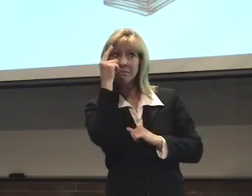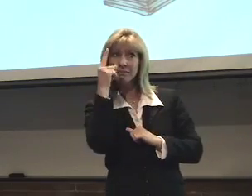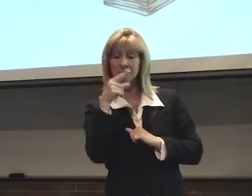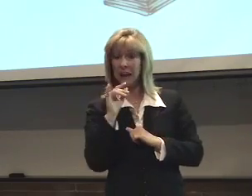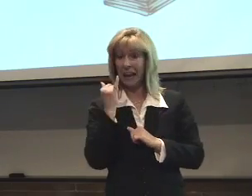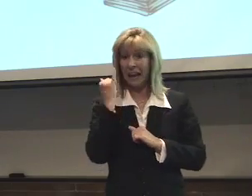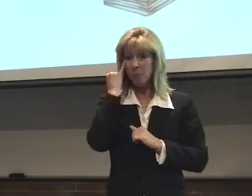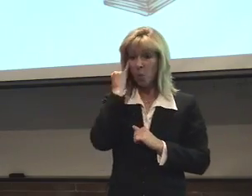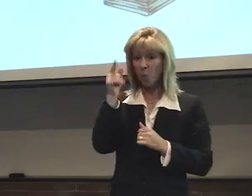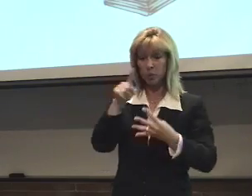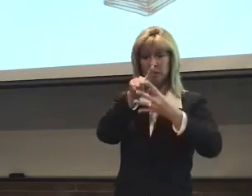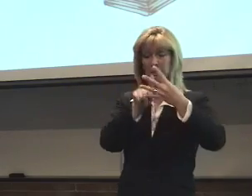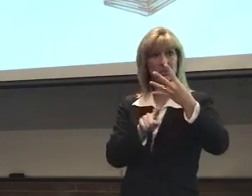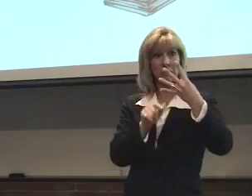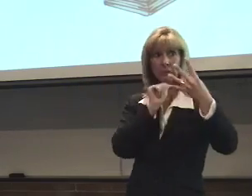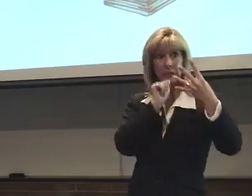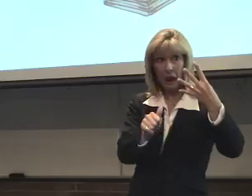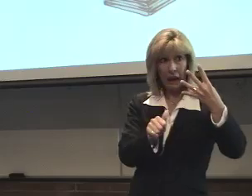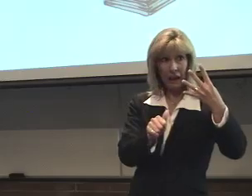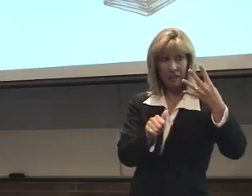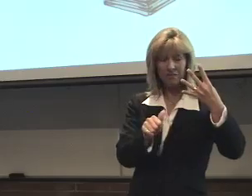it will not happen. Number 1,